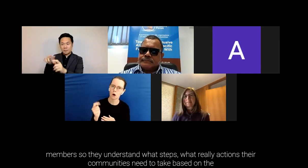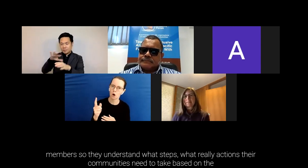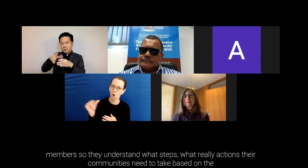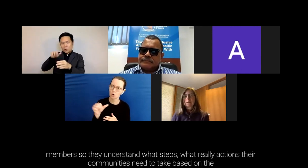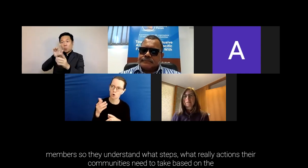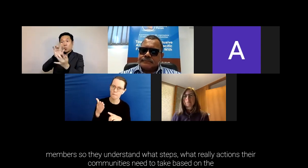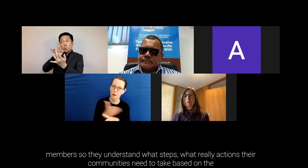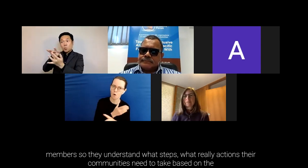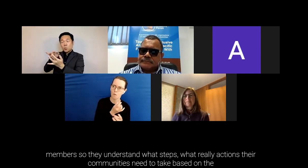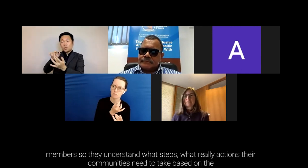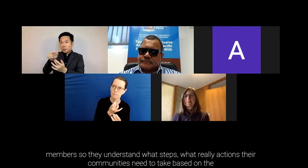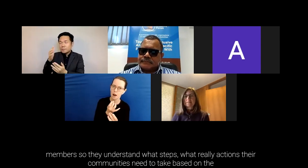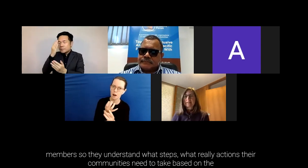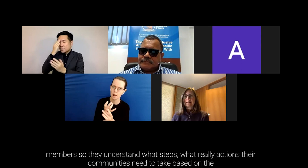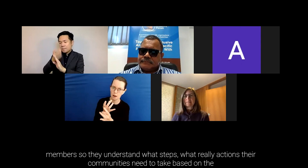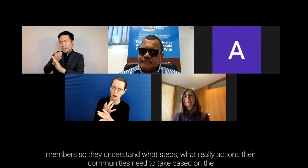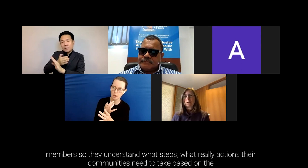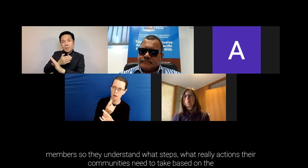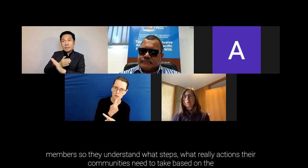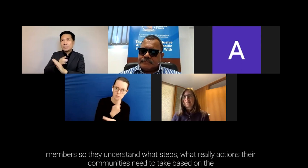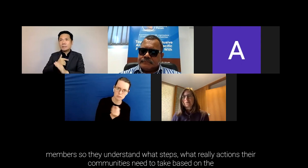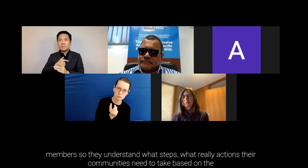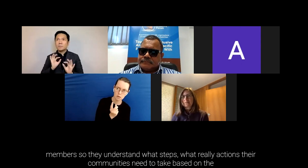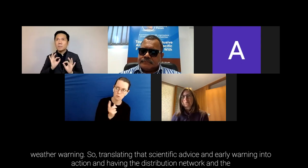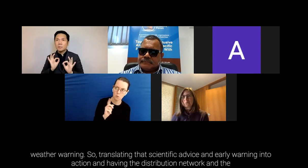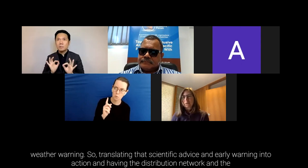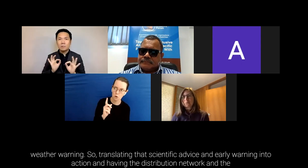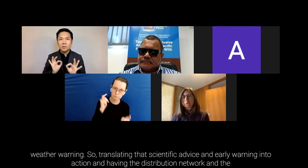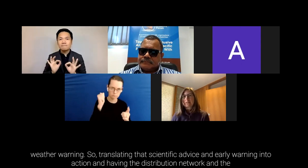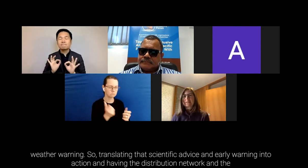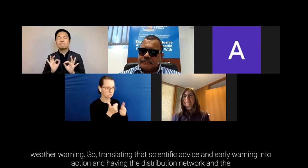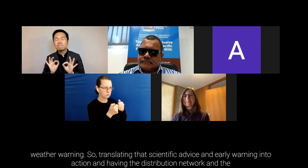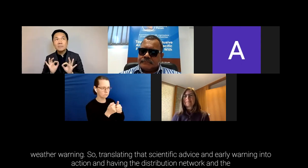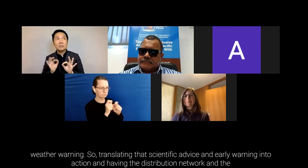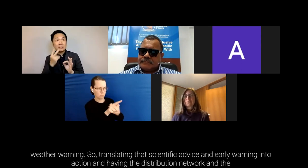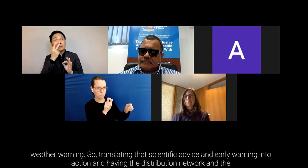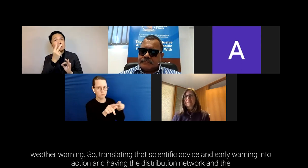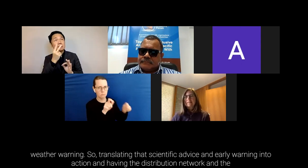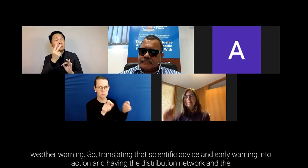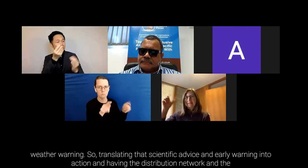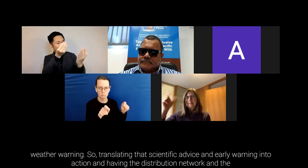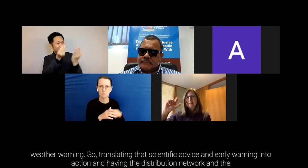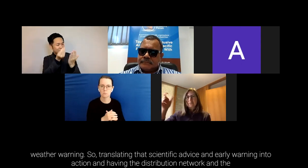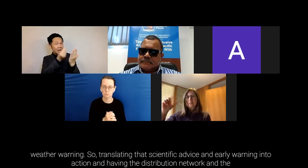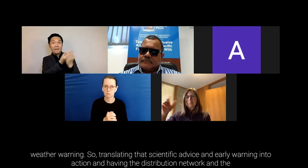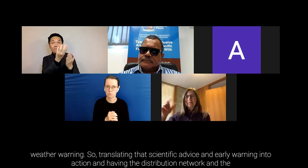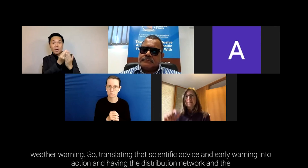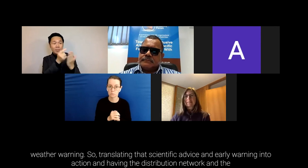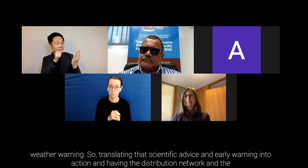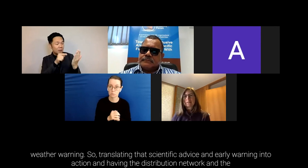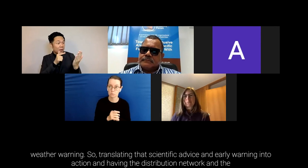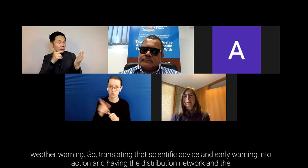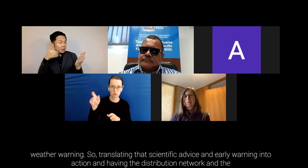actions their communities need to take based on the weather warning. So translating that scientific